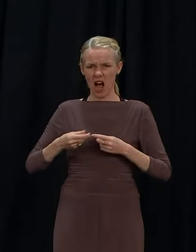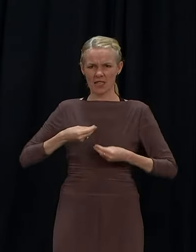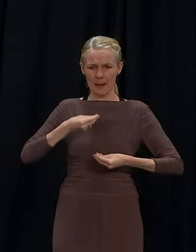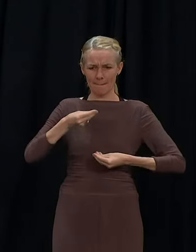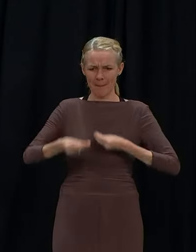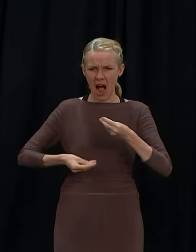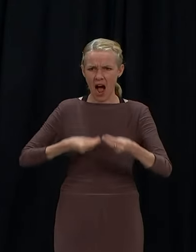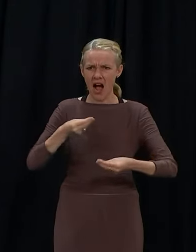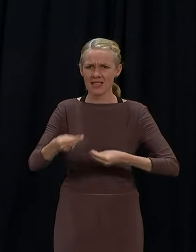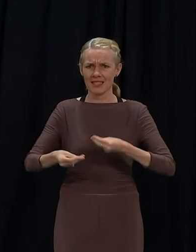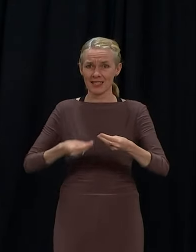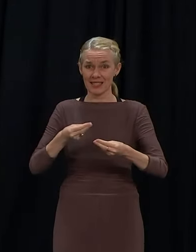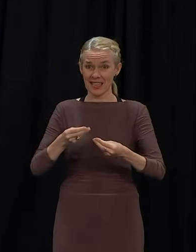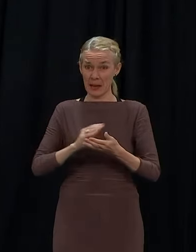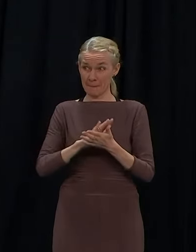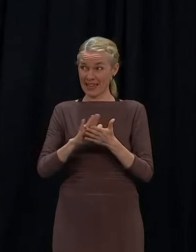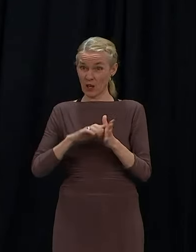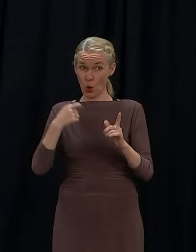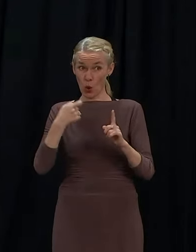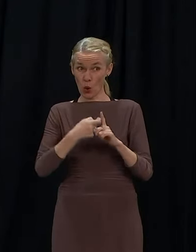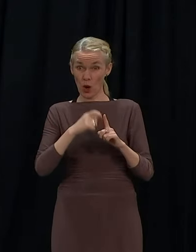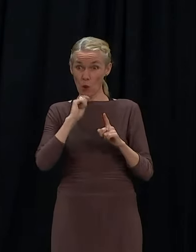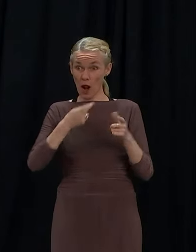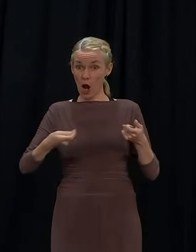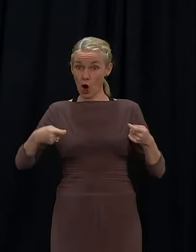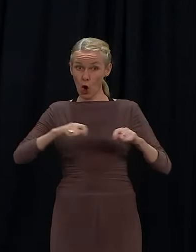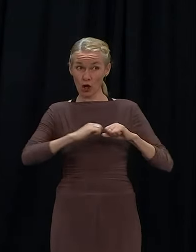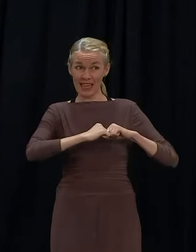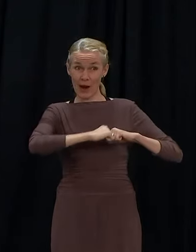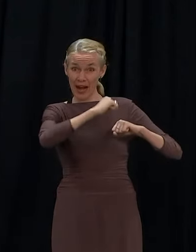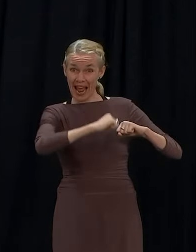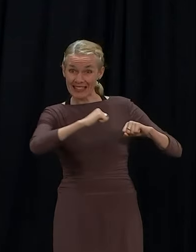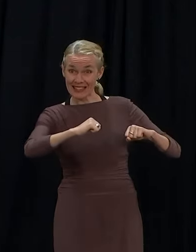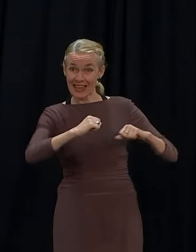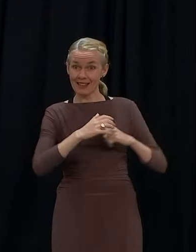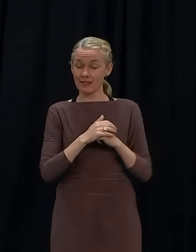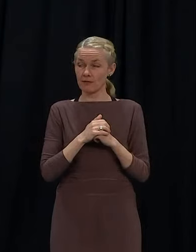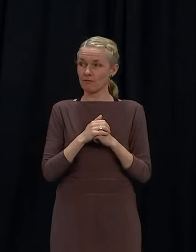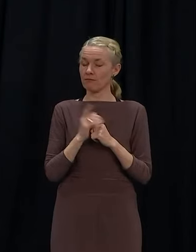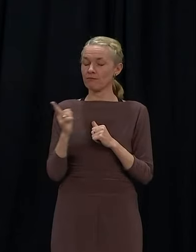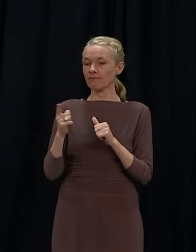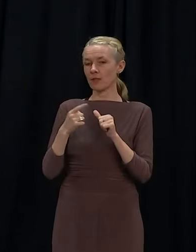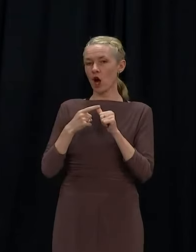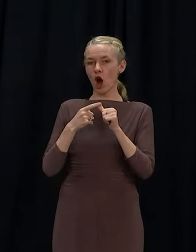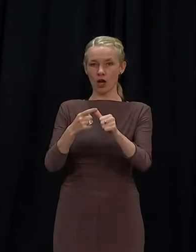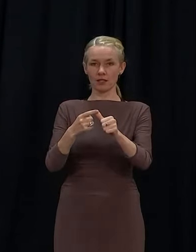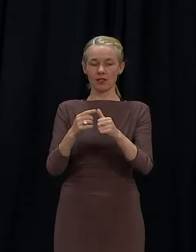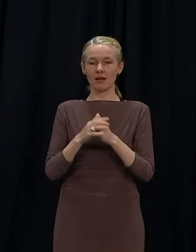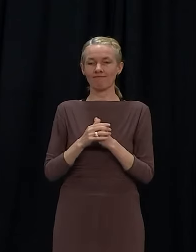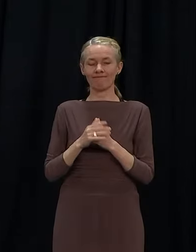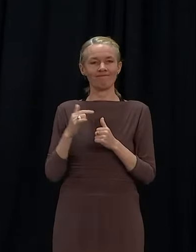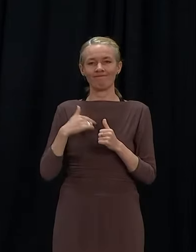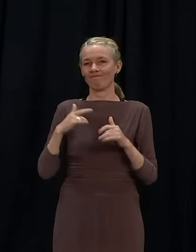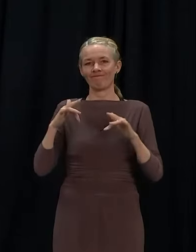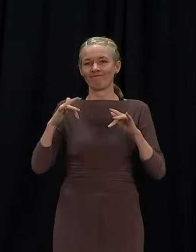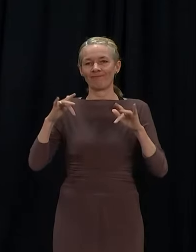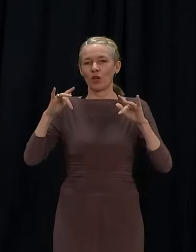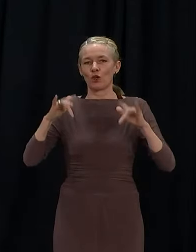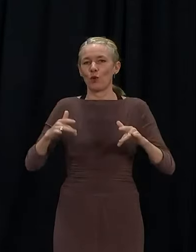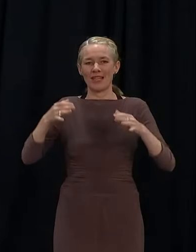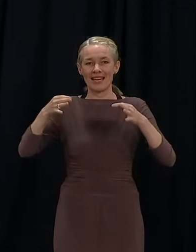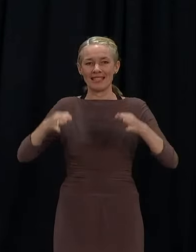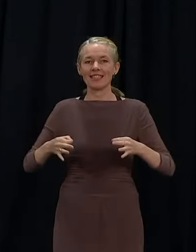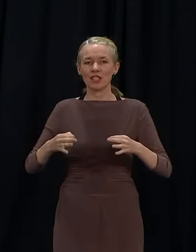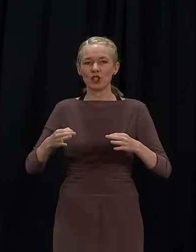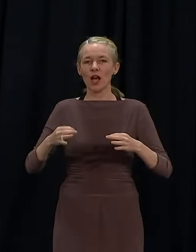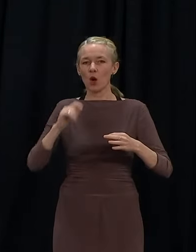higher alert level for longer? Obviously, we'll be looking to make those decisions on Monday. But as you can